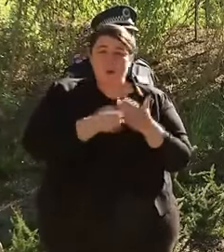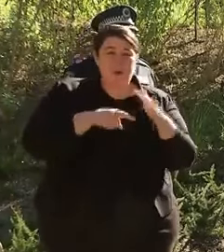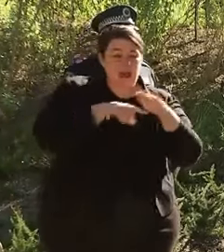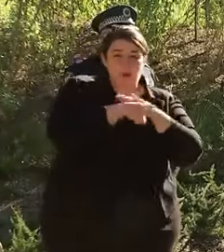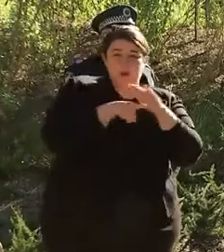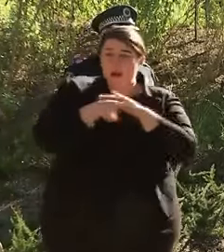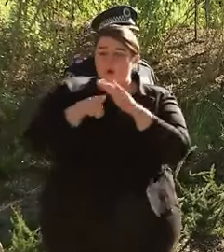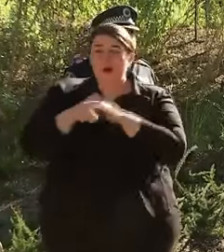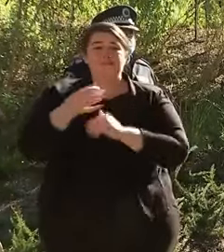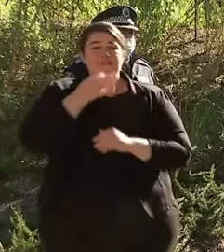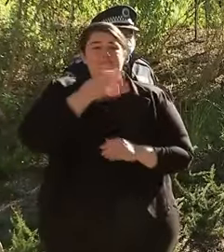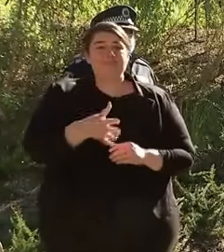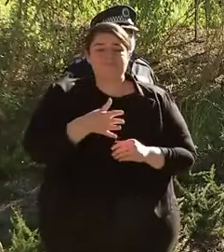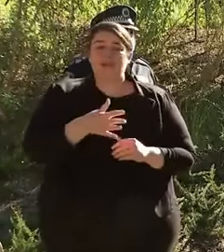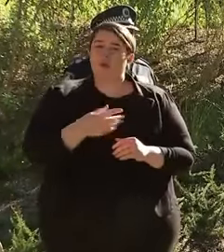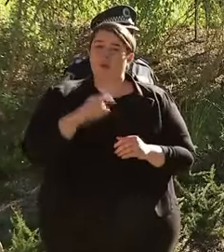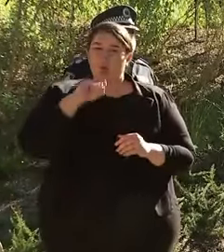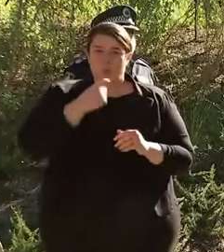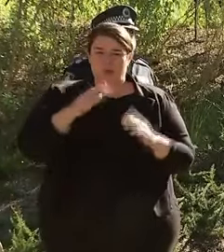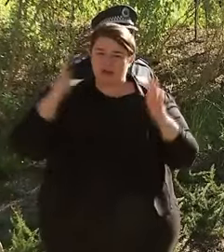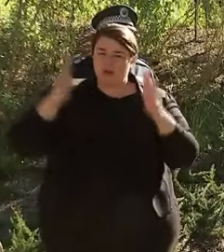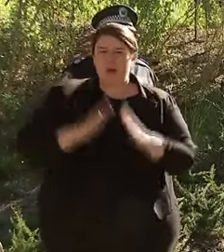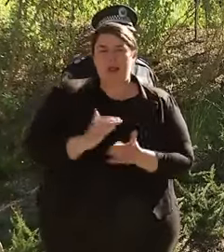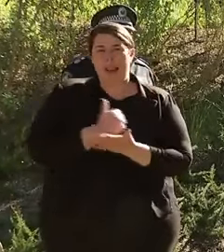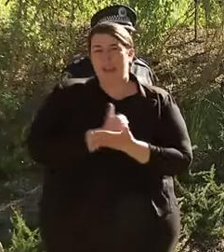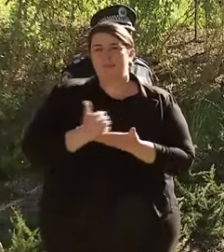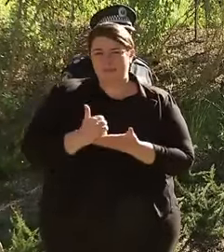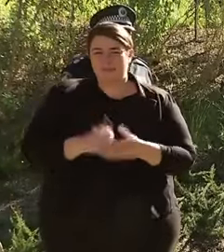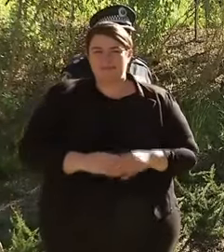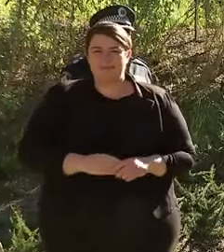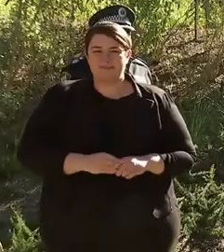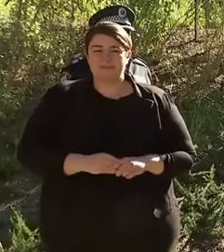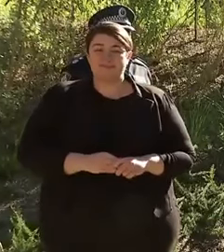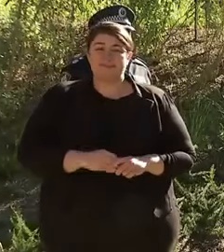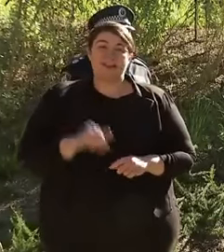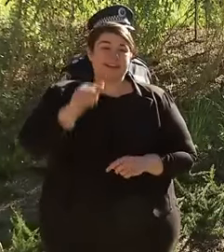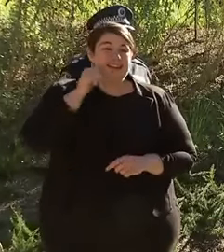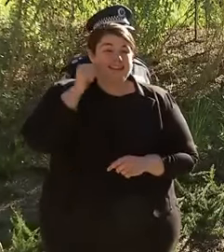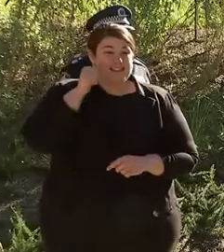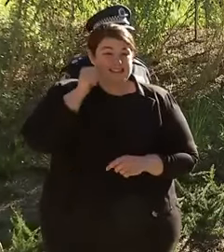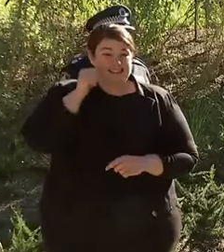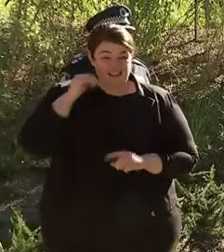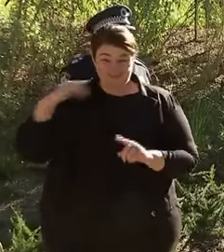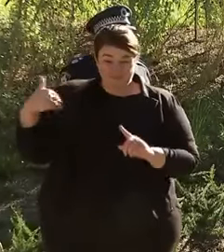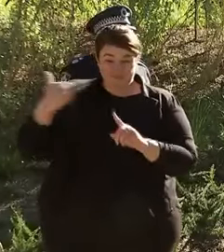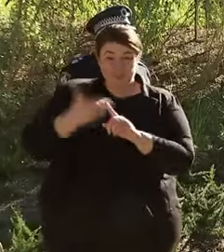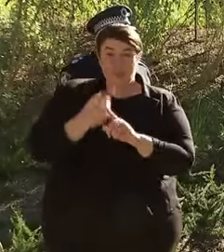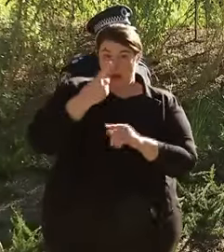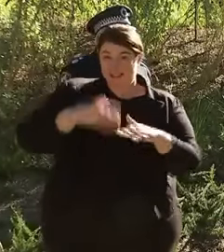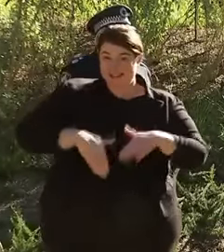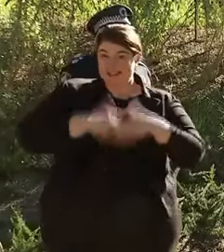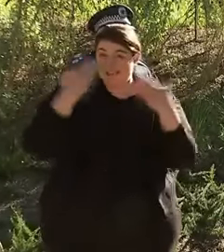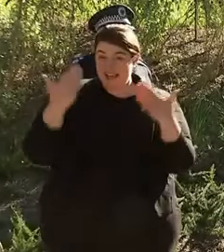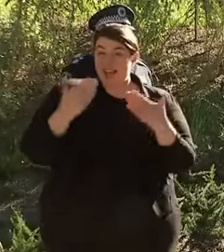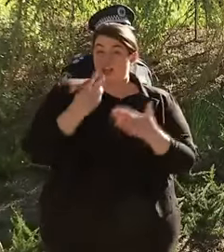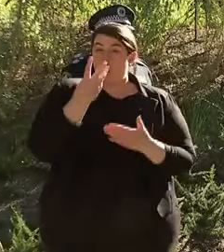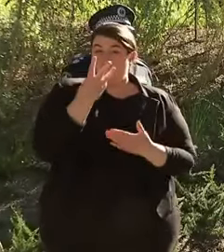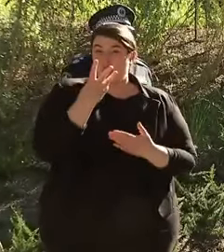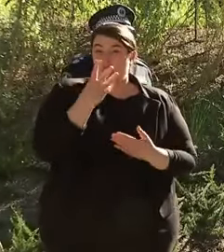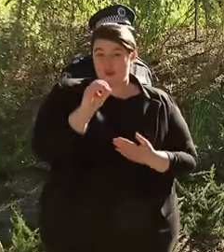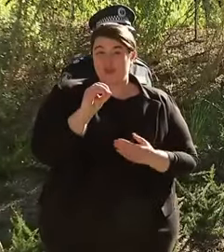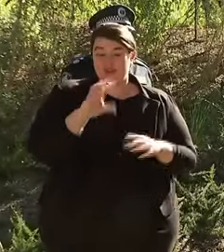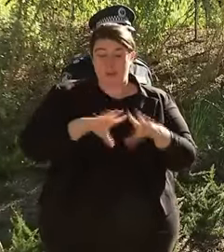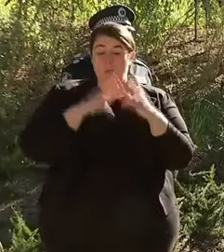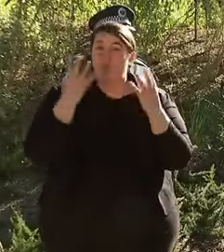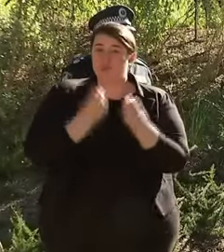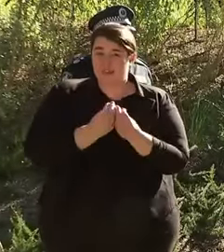results we want to achieve over the next 2 weeks. Yesterday to 8 p.m. we had 30 cases of community transmission. 11